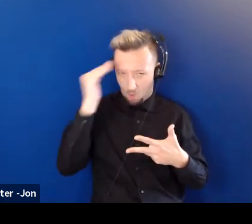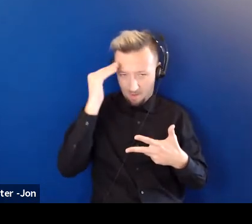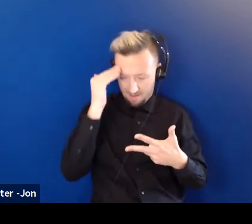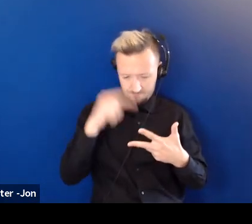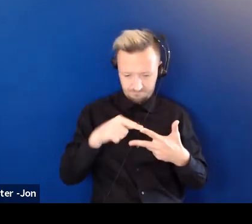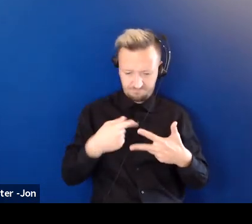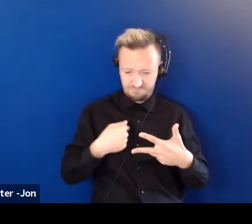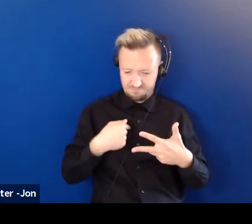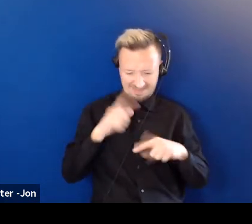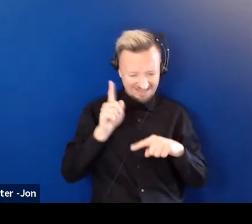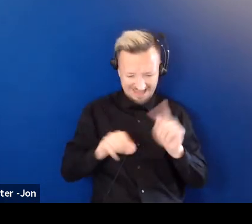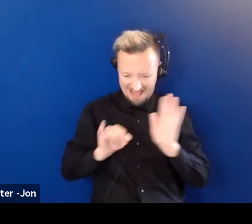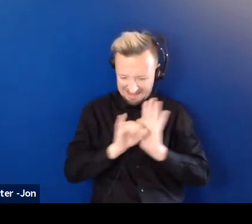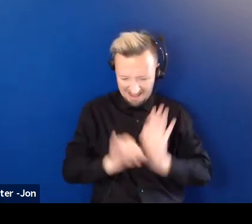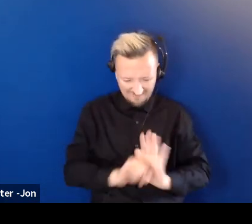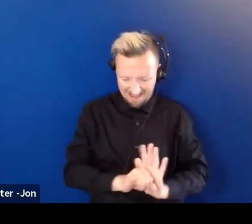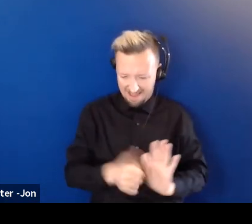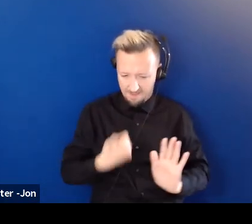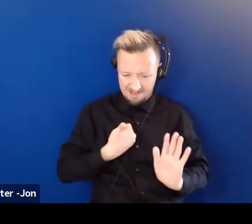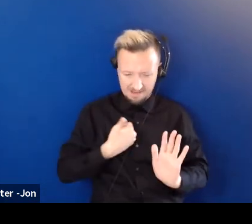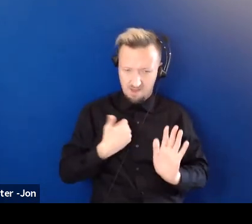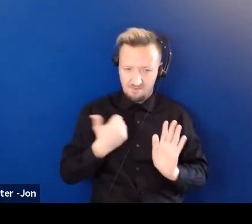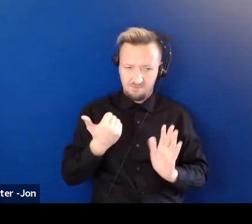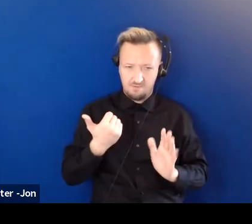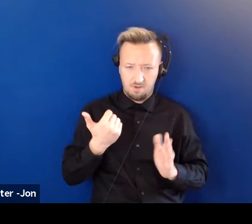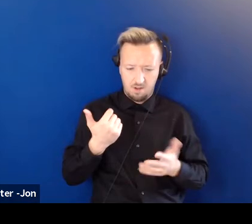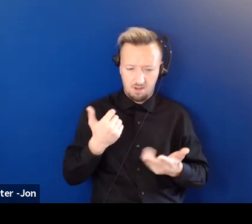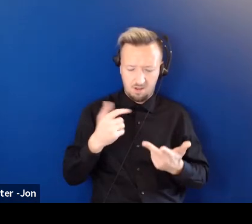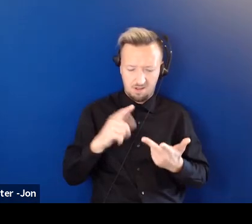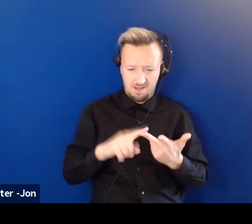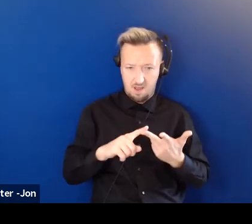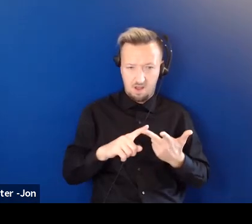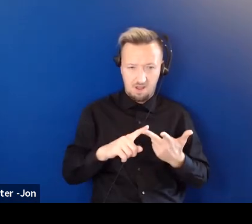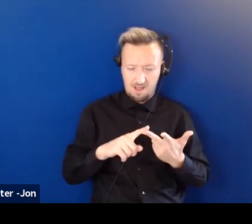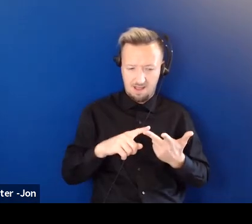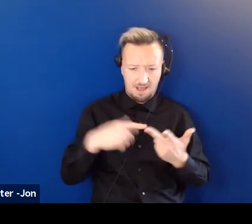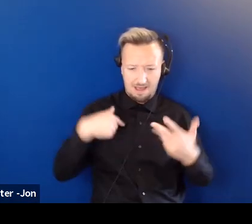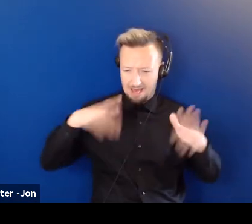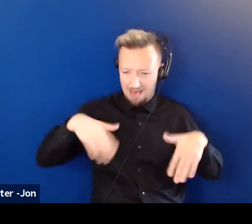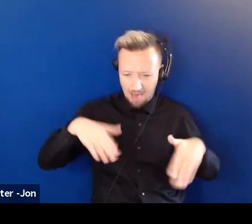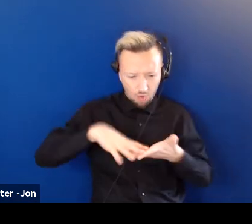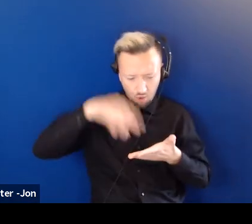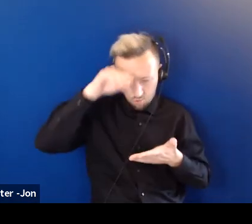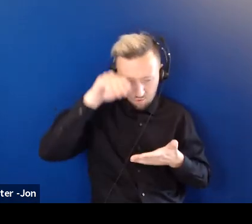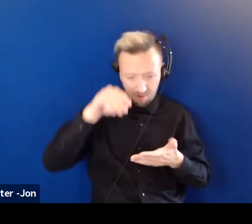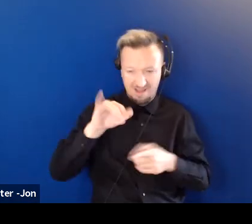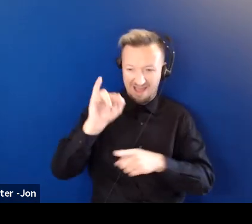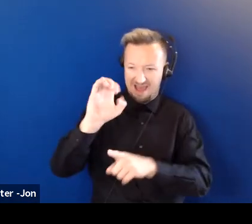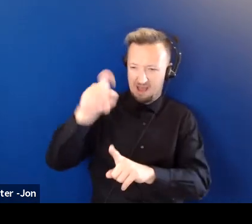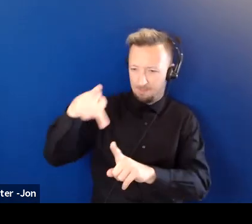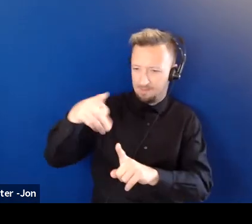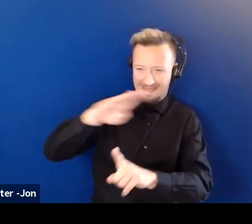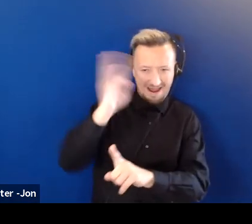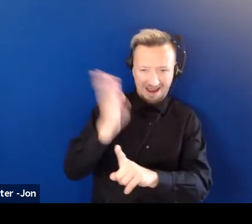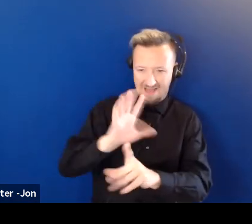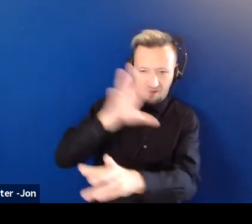then it's a lot harder to get them to know their accommodations. If they haven't ever been involved in their IEP process, it's harder